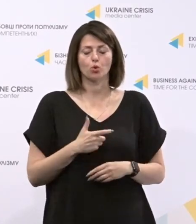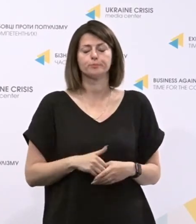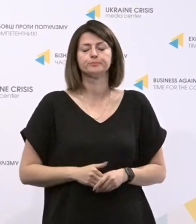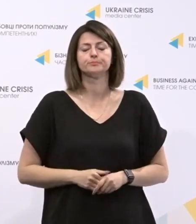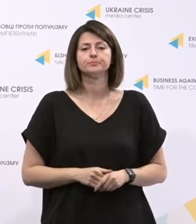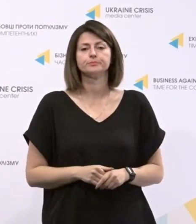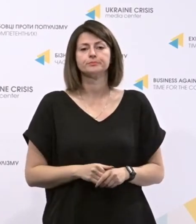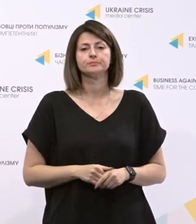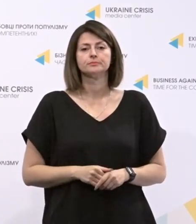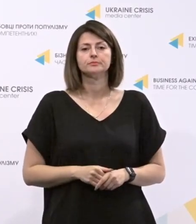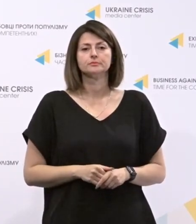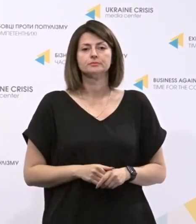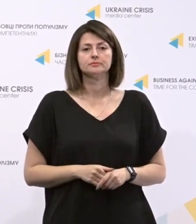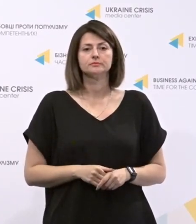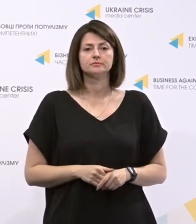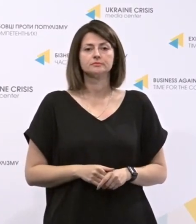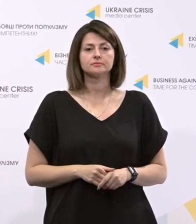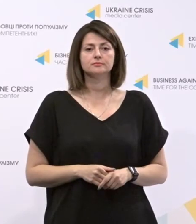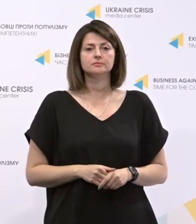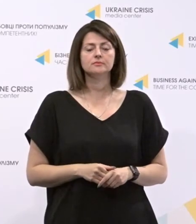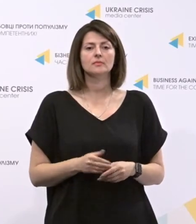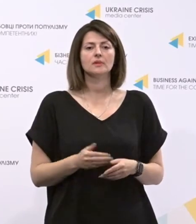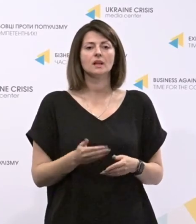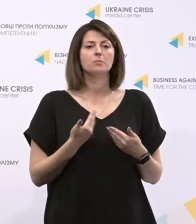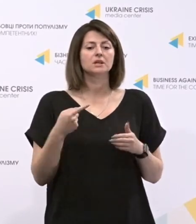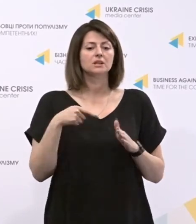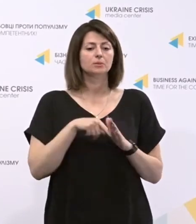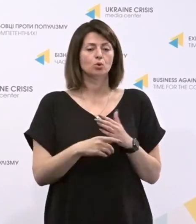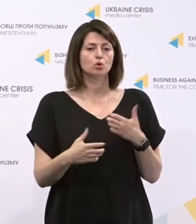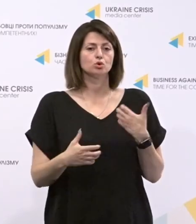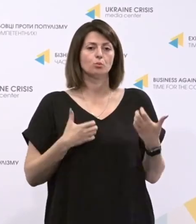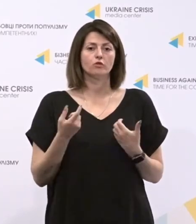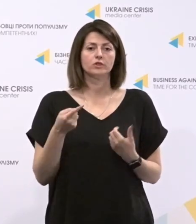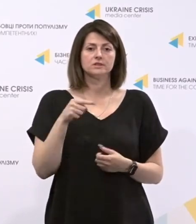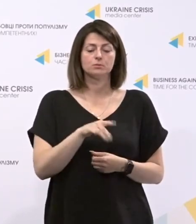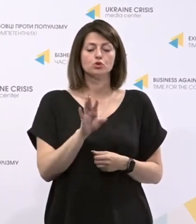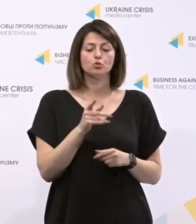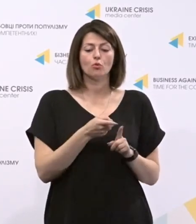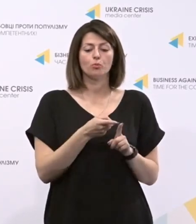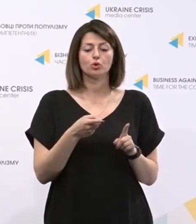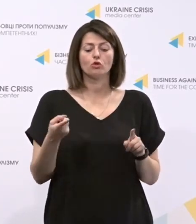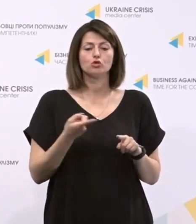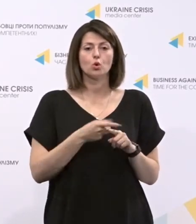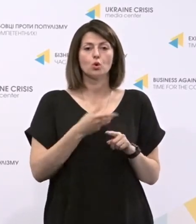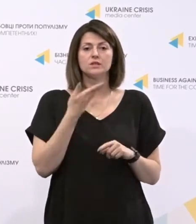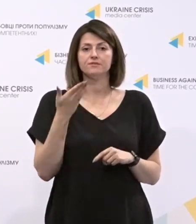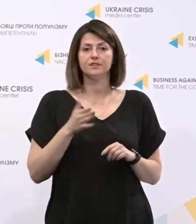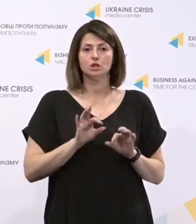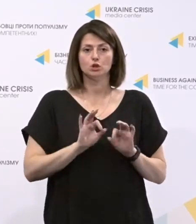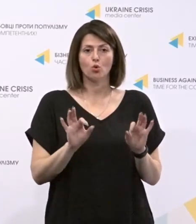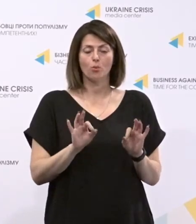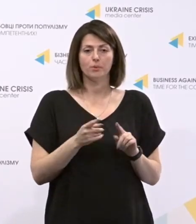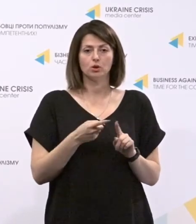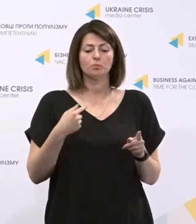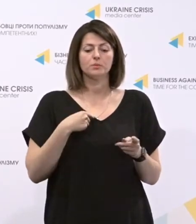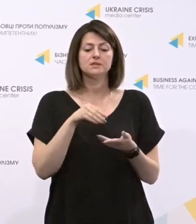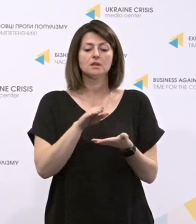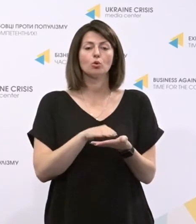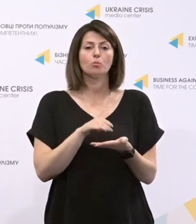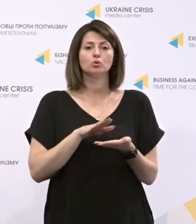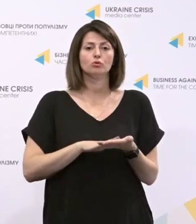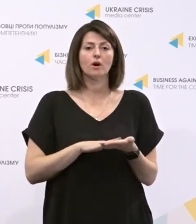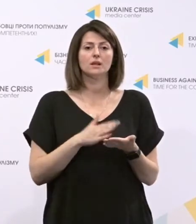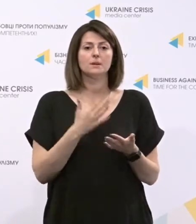We are deeply troubled that during this reporting period, for the first time, we documented 5 incidents where